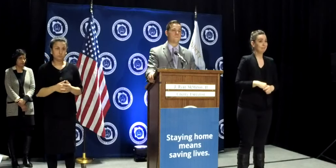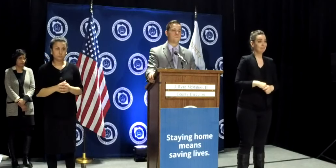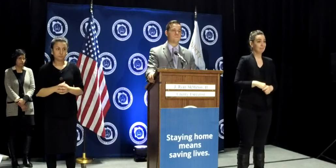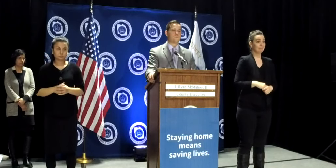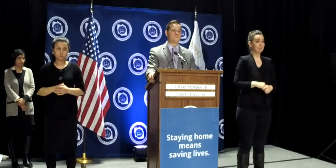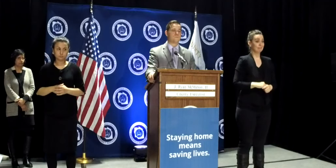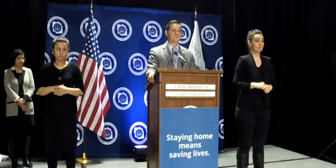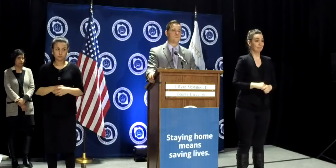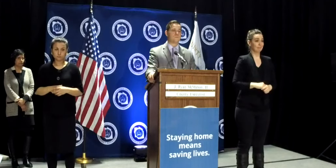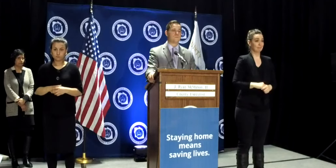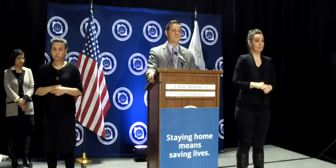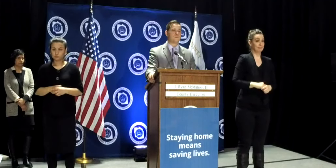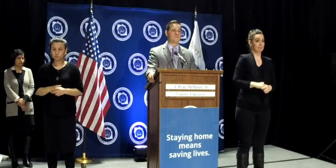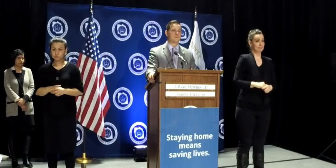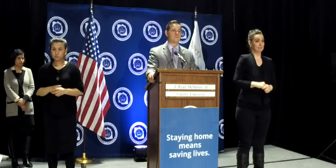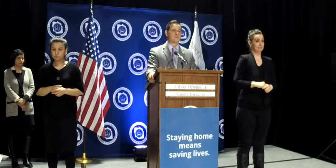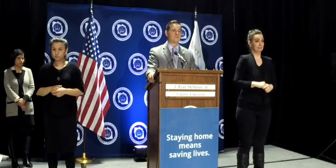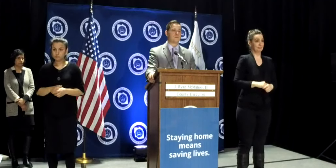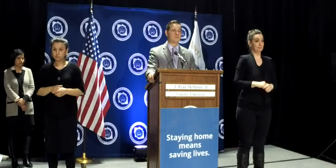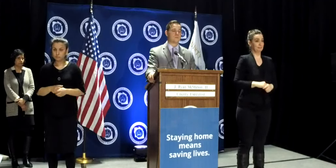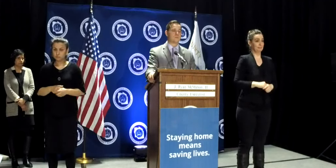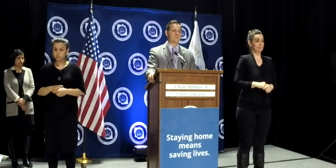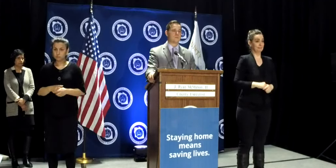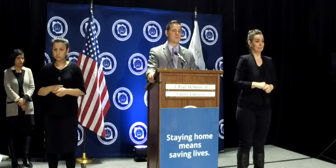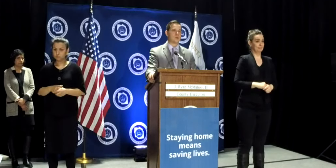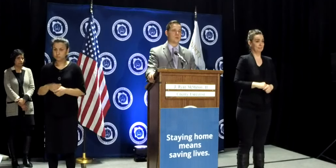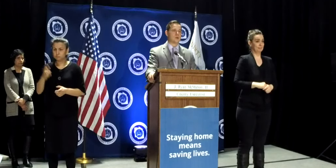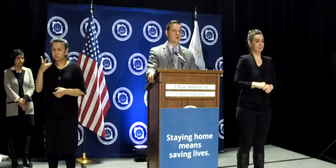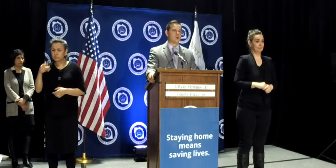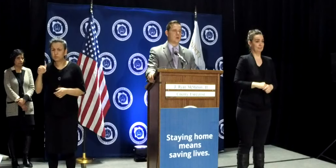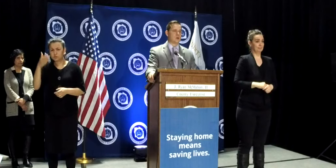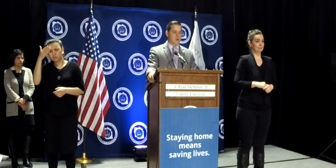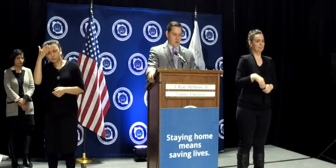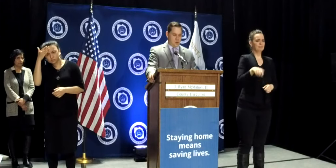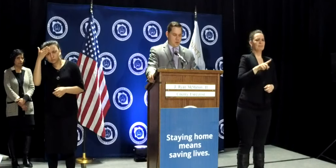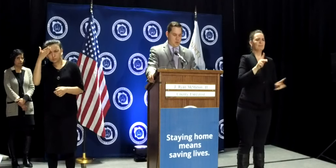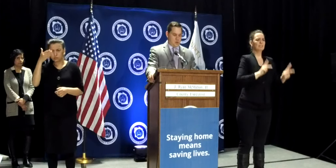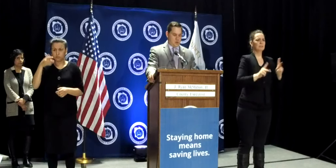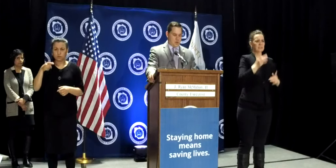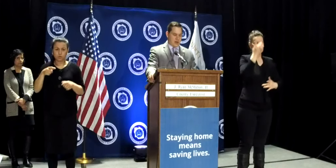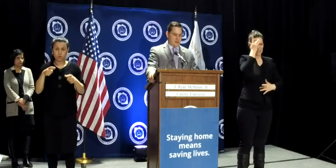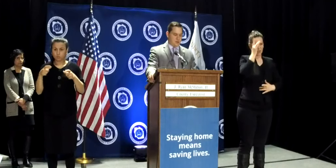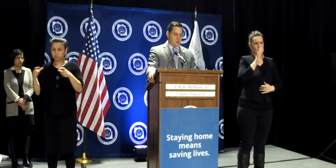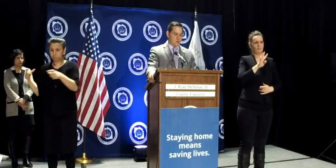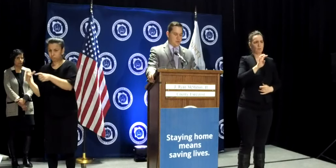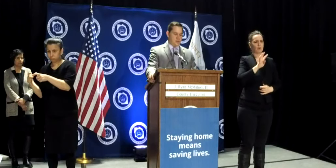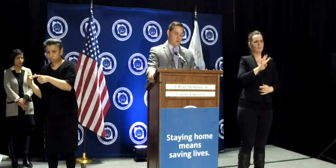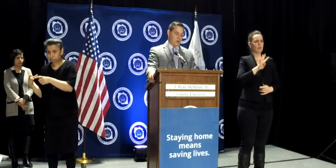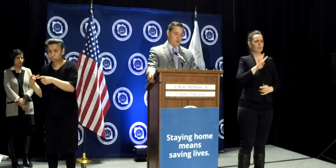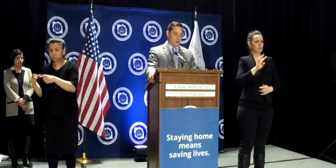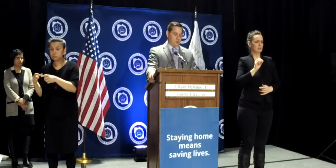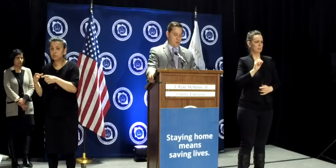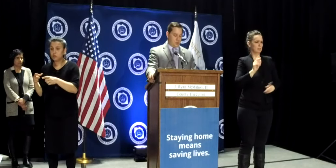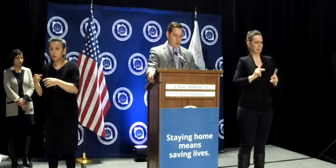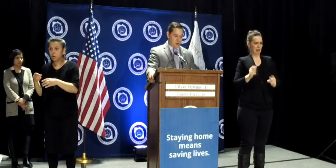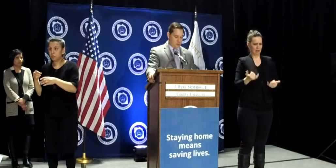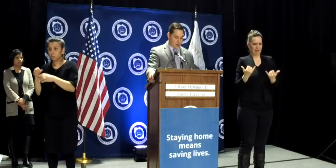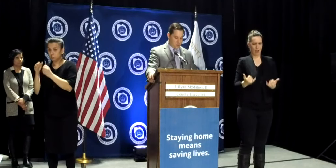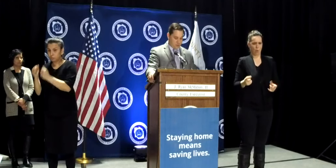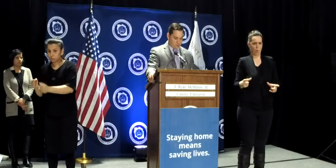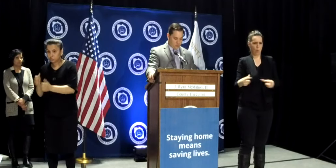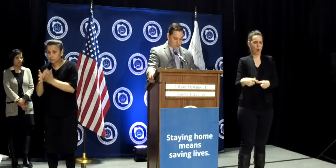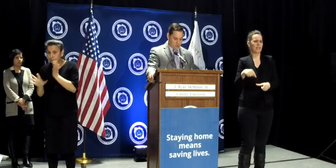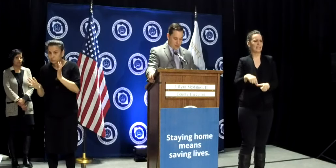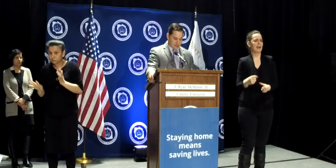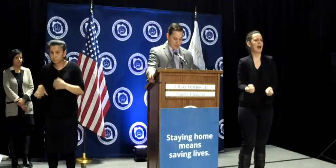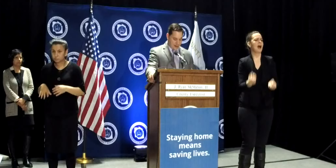people who were in quarantine already, as kind of going off that story that Dr. Gupta Yeah, I told? think at least 42, right?